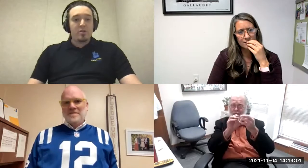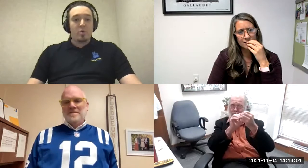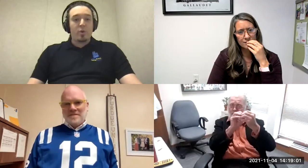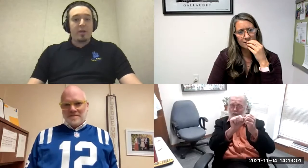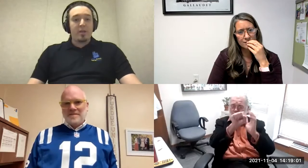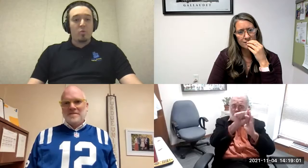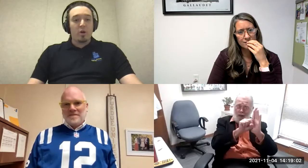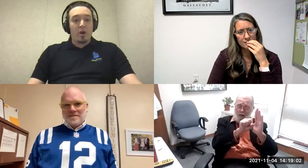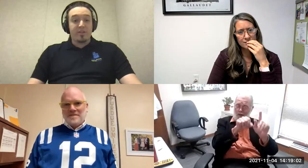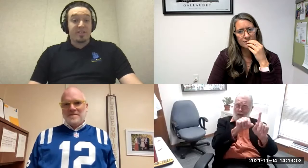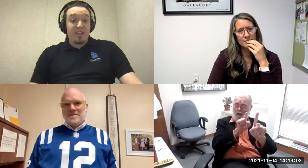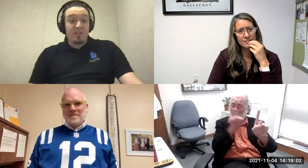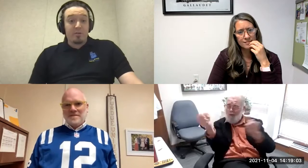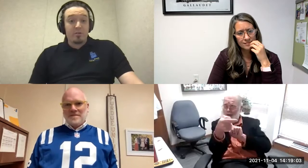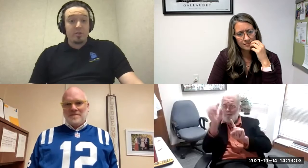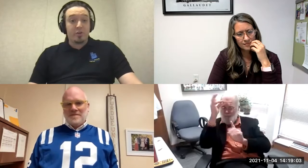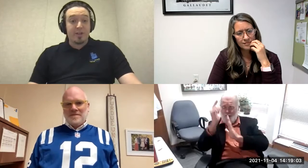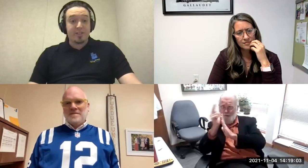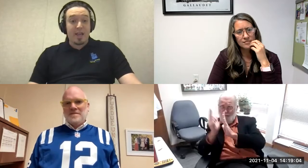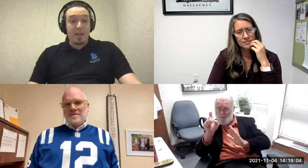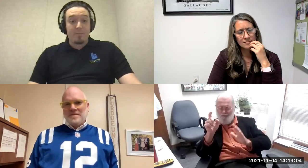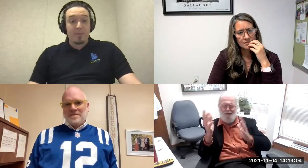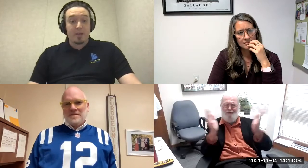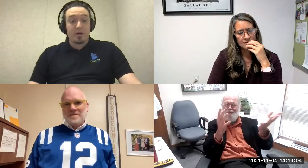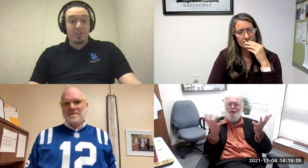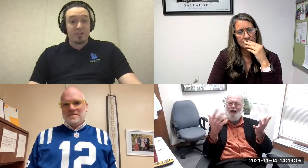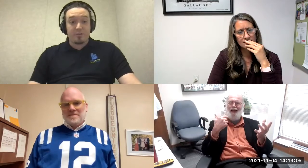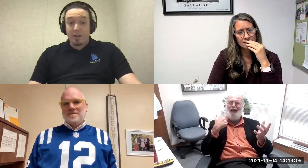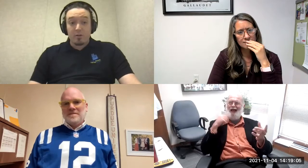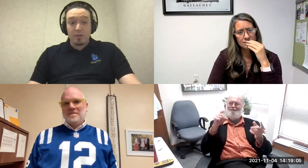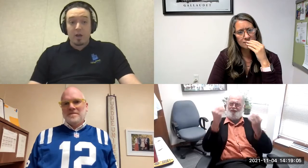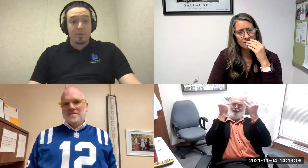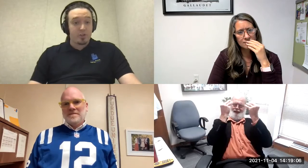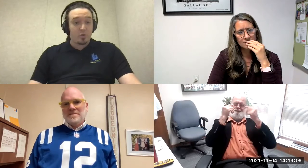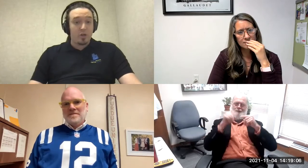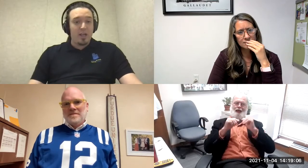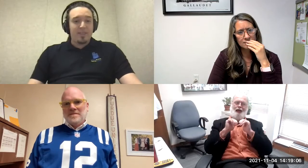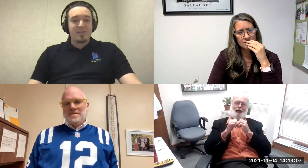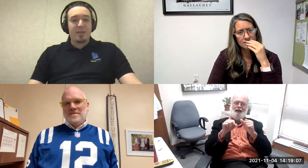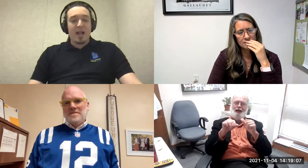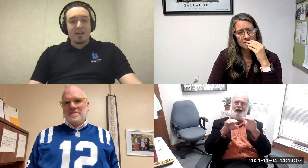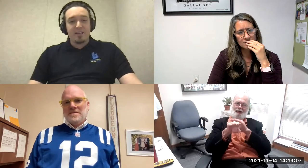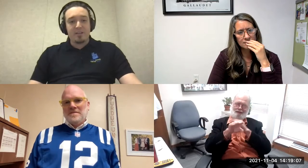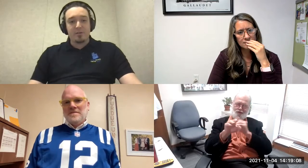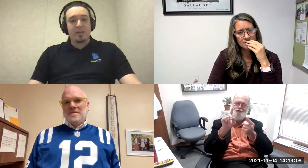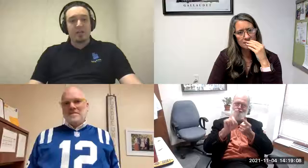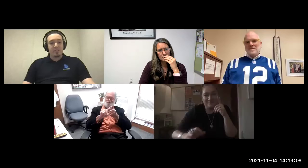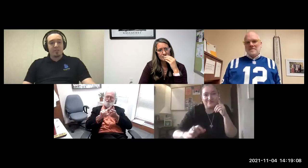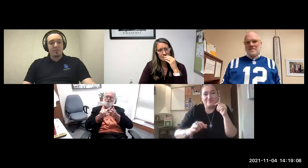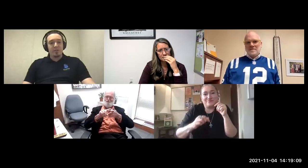So we need to work on the state level to address that and maybe create change on a federal level. I'm not sure. That's something I need to delve into to